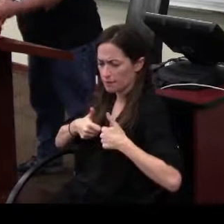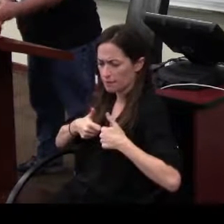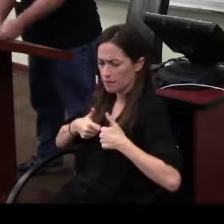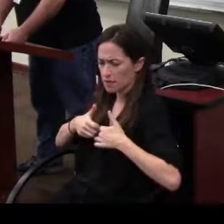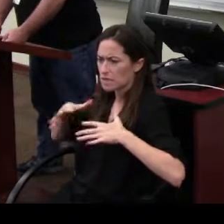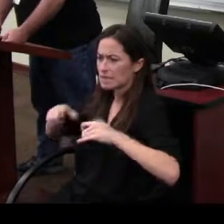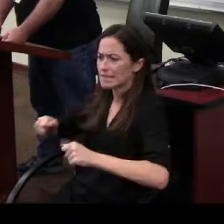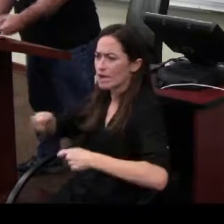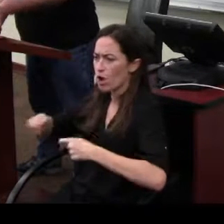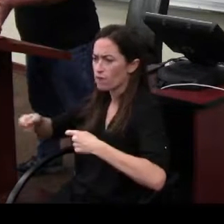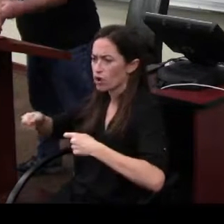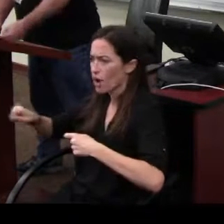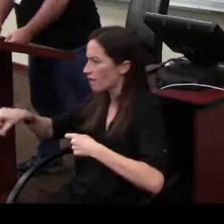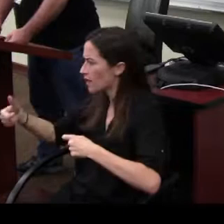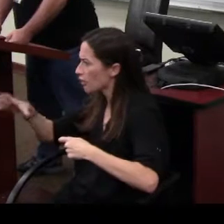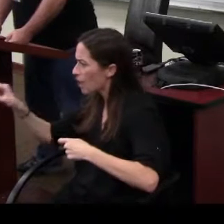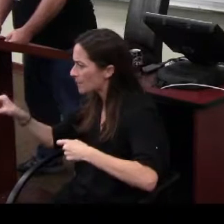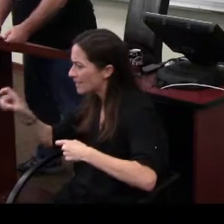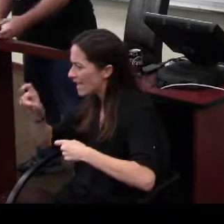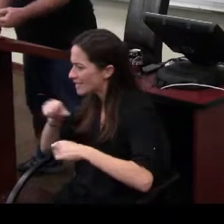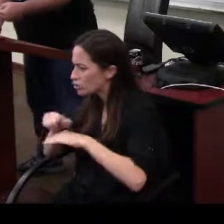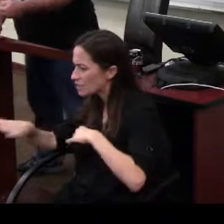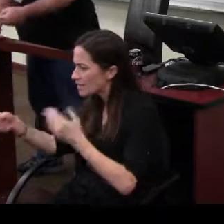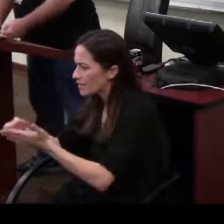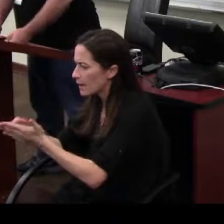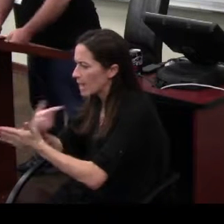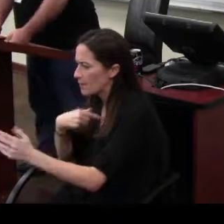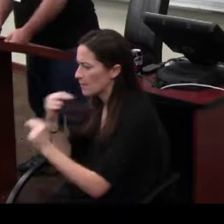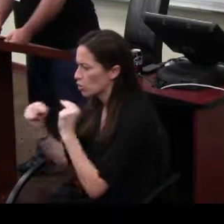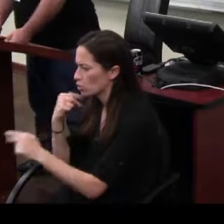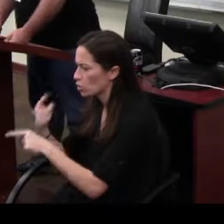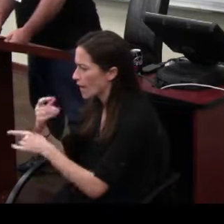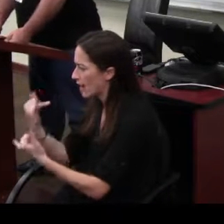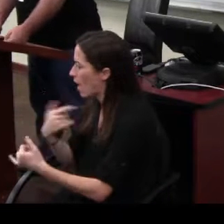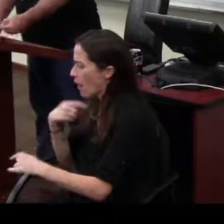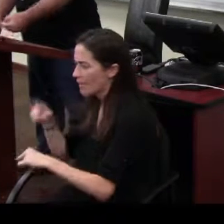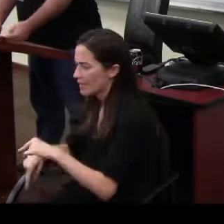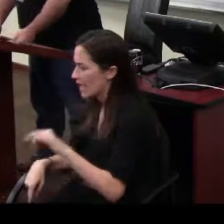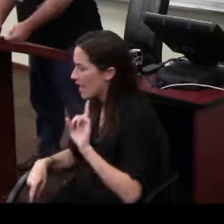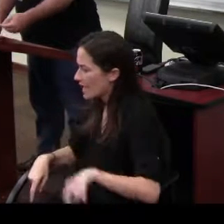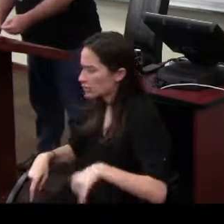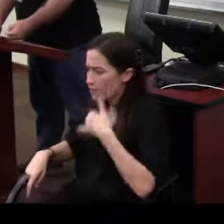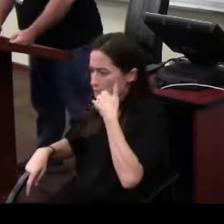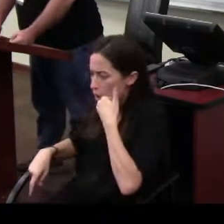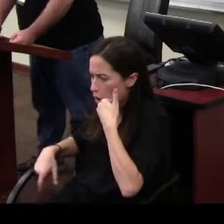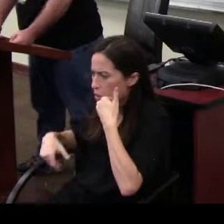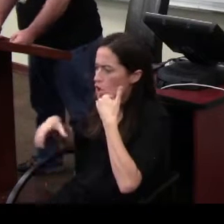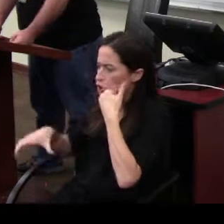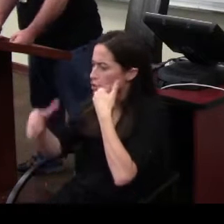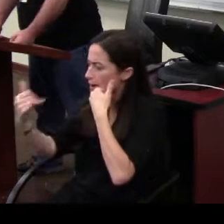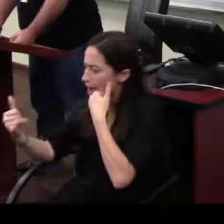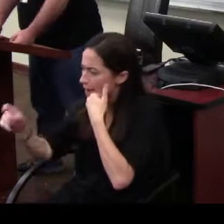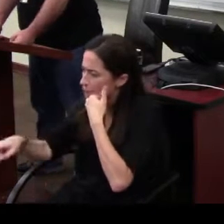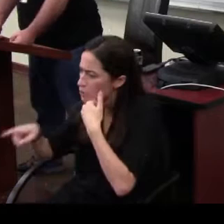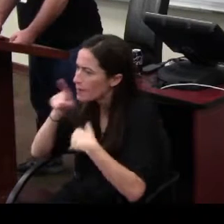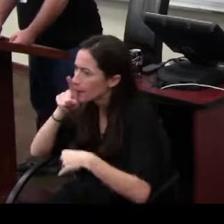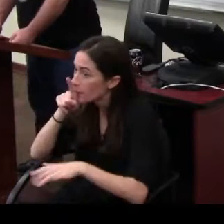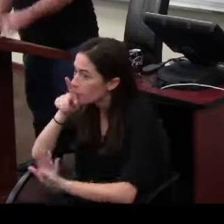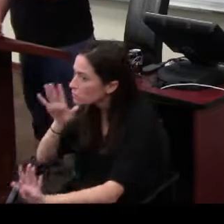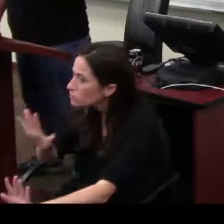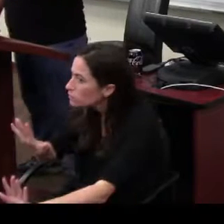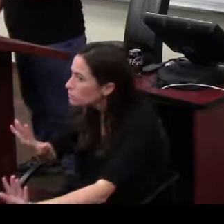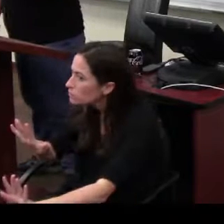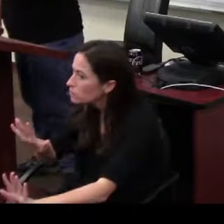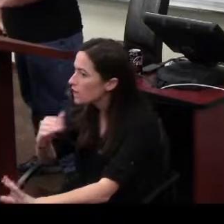company. Need you to send this money. I'm in negotiations right now, so I can't get on a call. Do it now. It's got to be hush-hush, though,